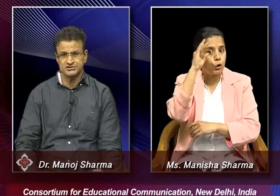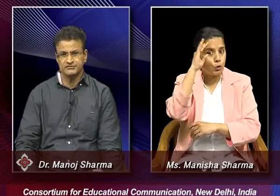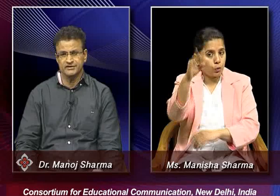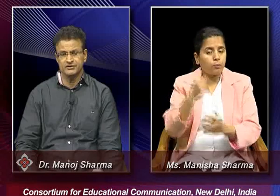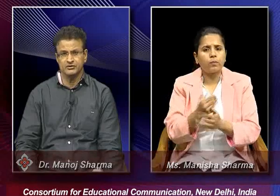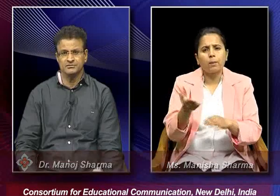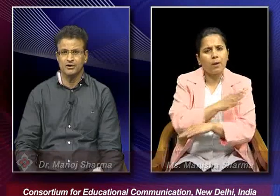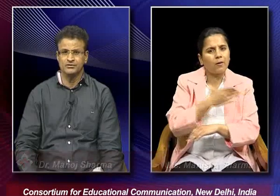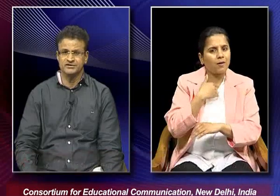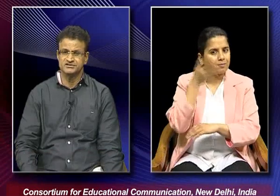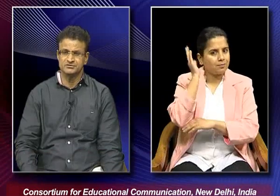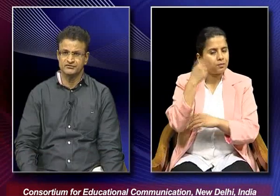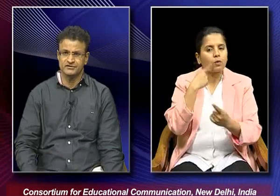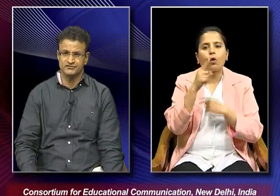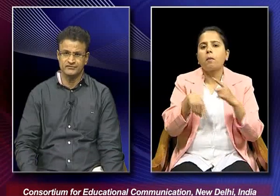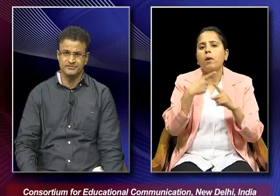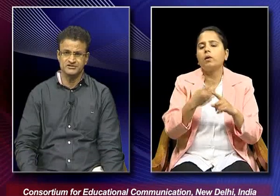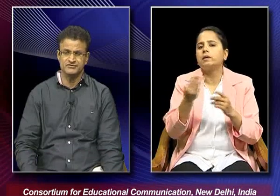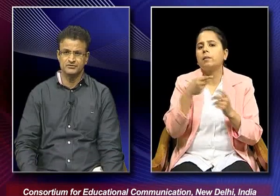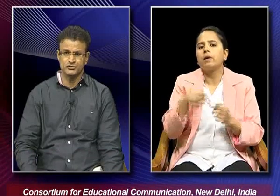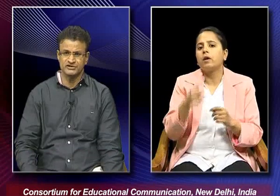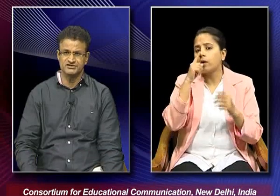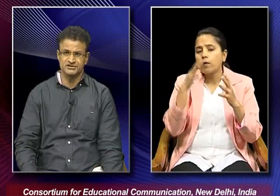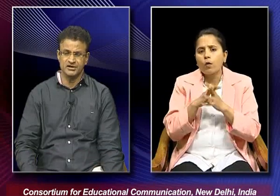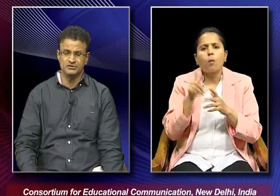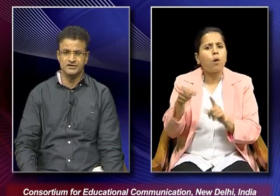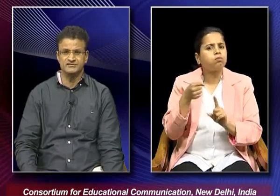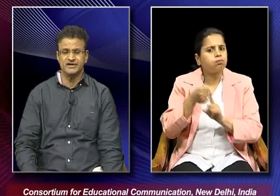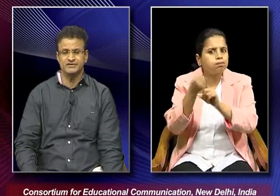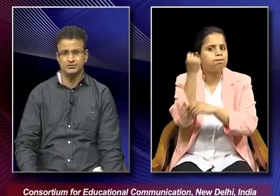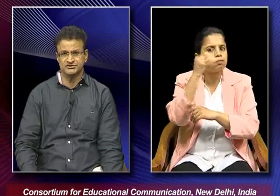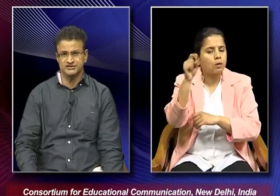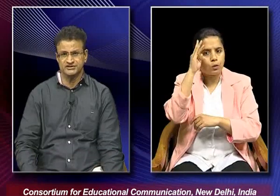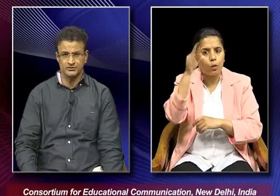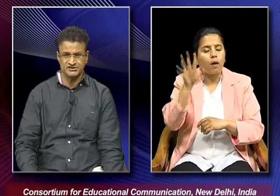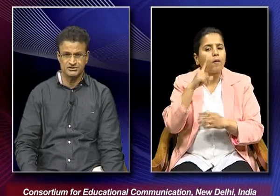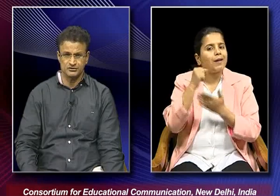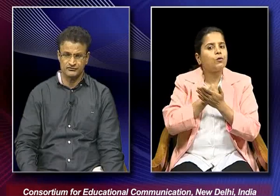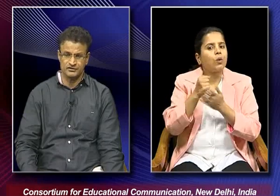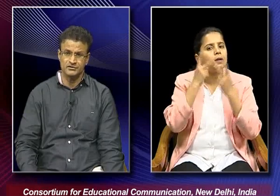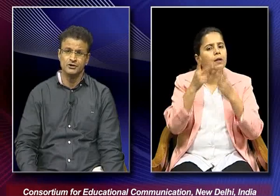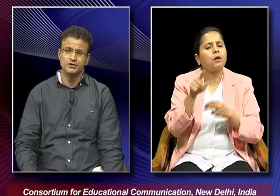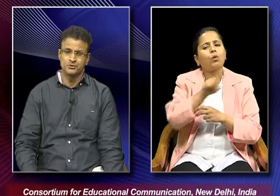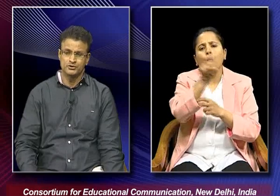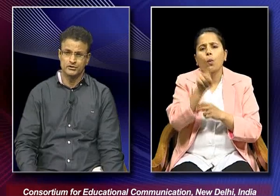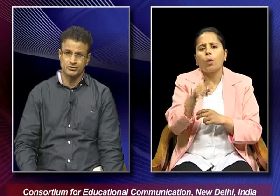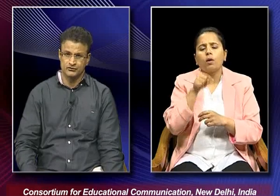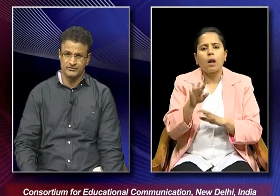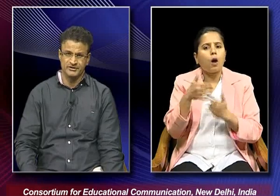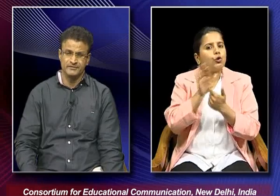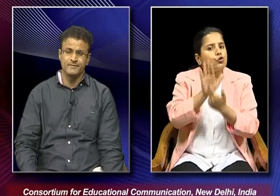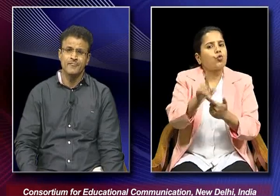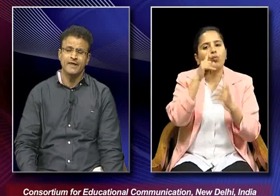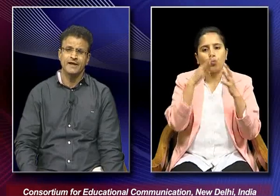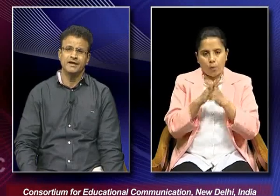this, we talked about that some of the feminist film theories, how they have tried to see the question of the portrayal of